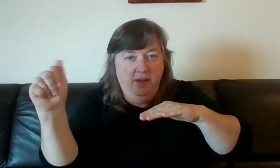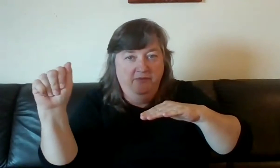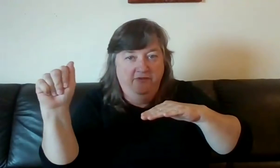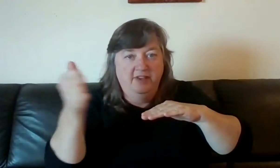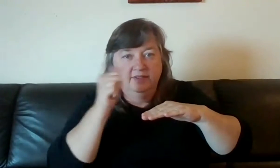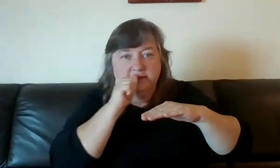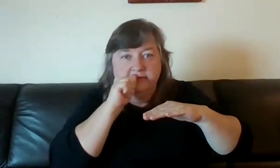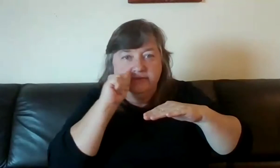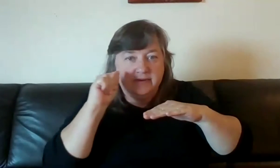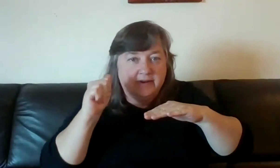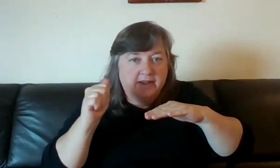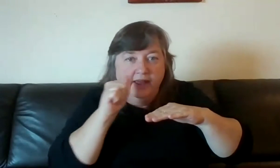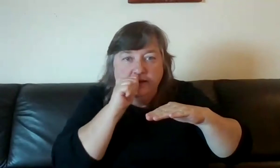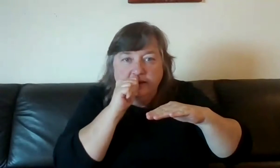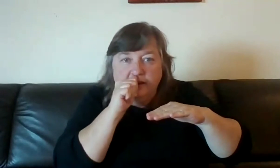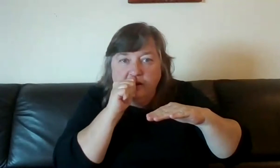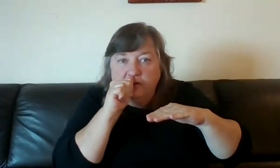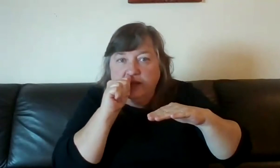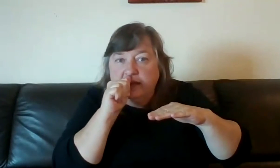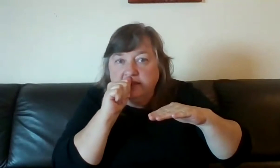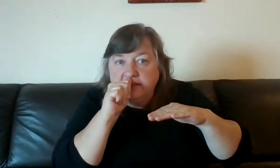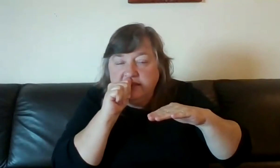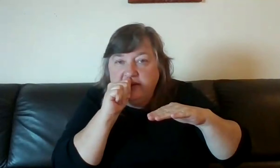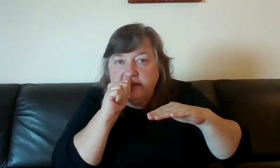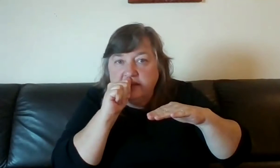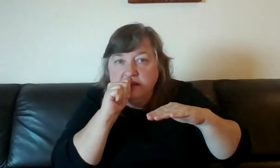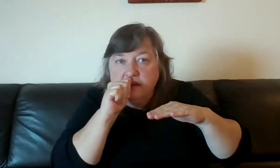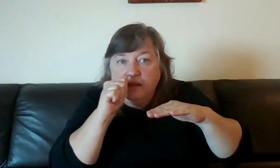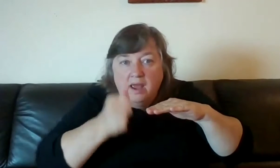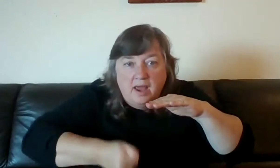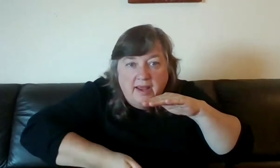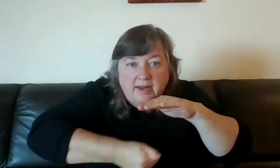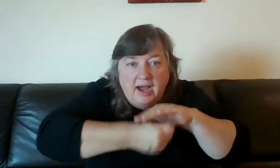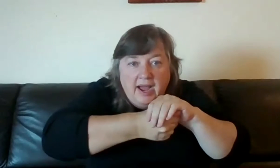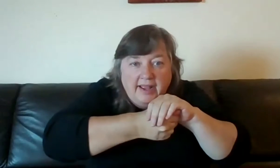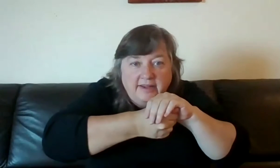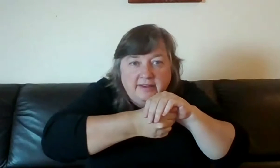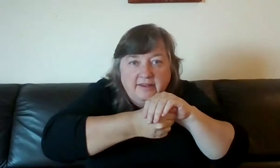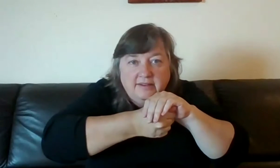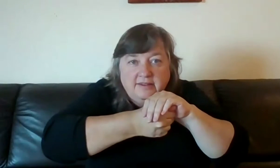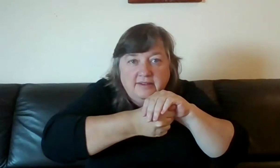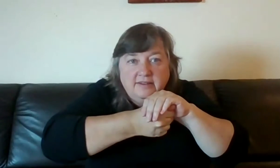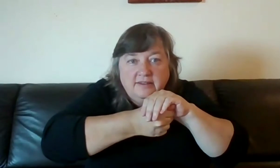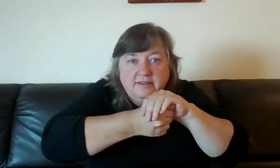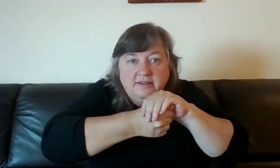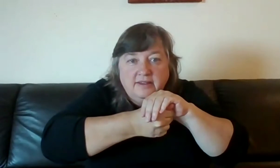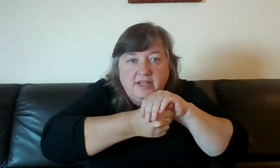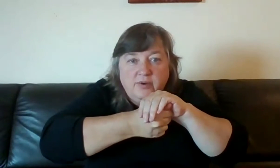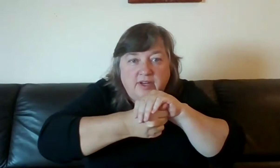thumb, fist, and you're going to go like it's a secret. Hide. And you end up